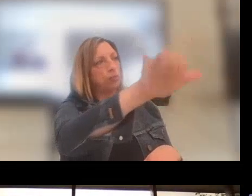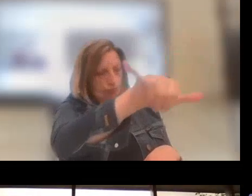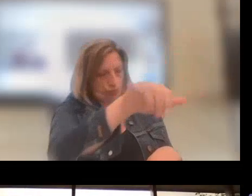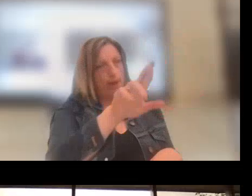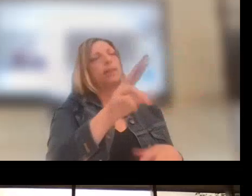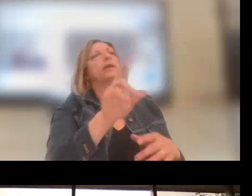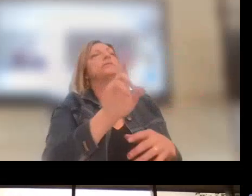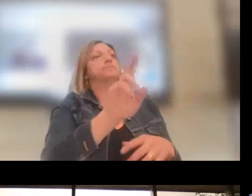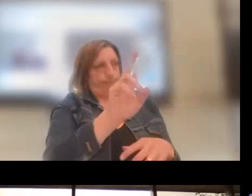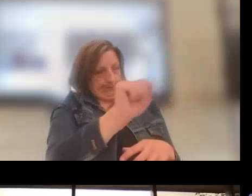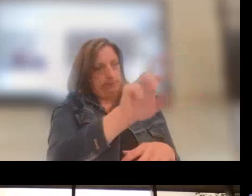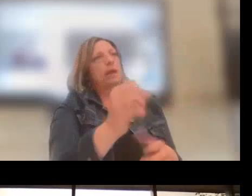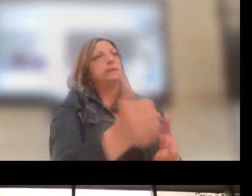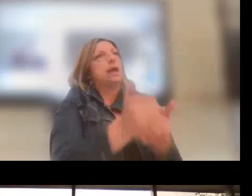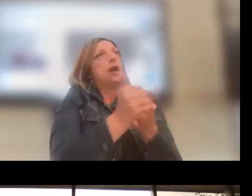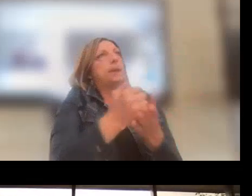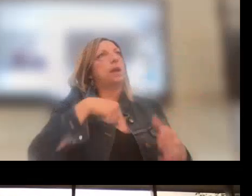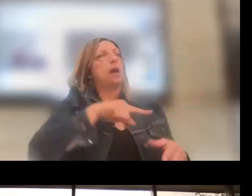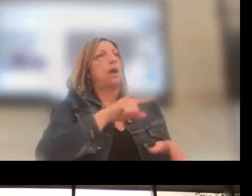and Tom Riley